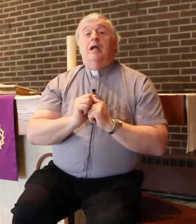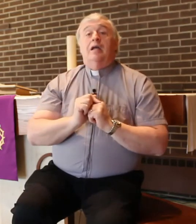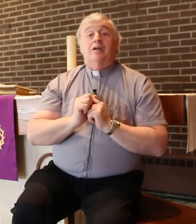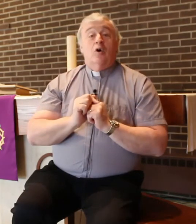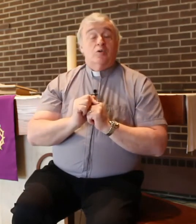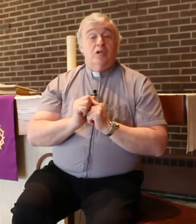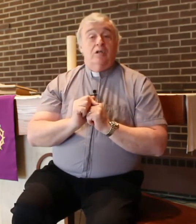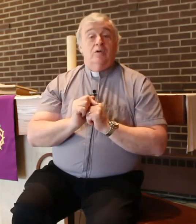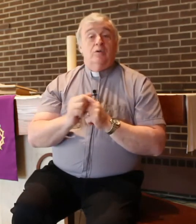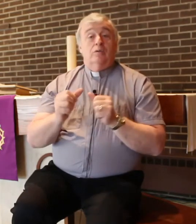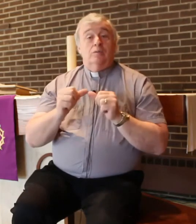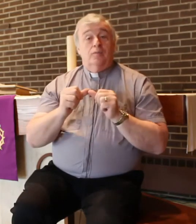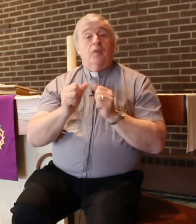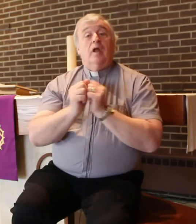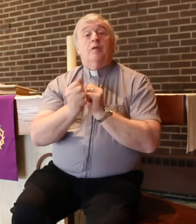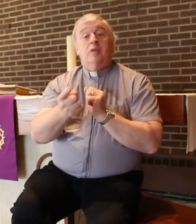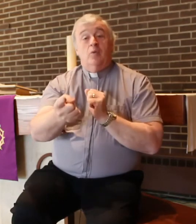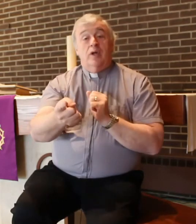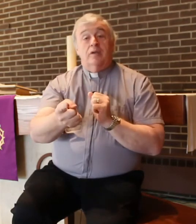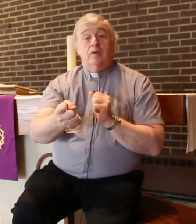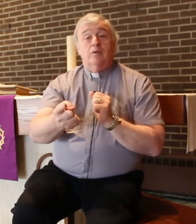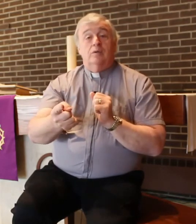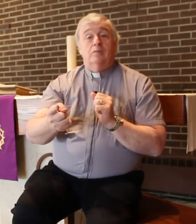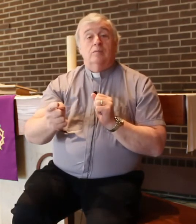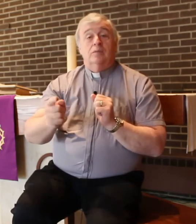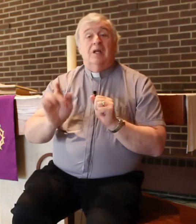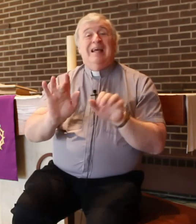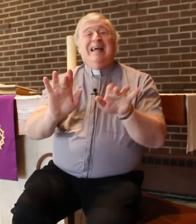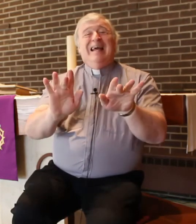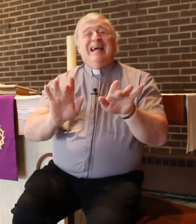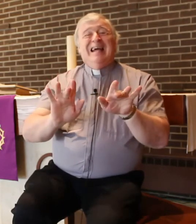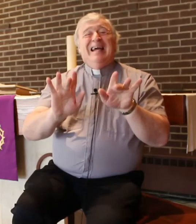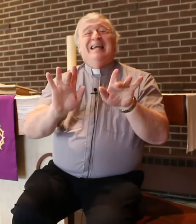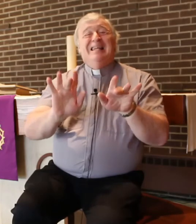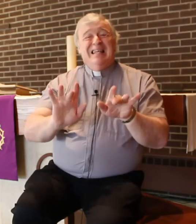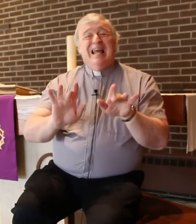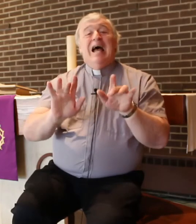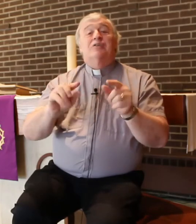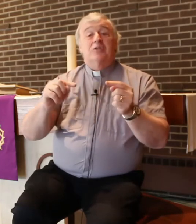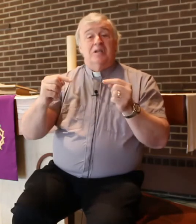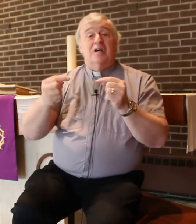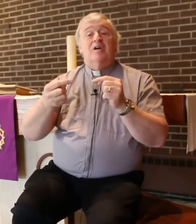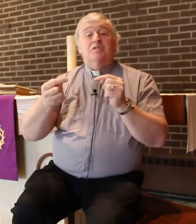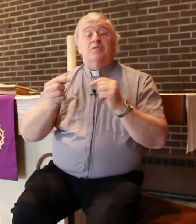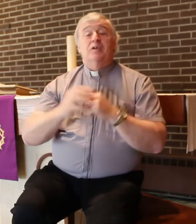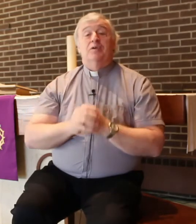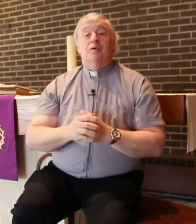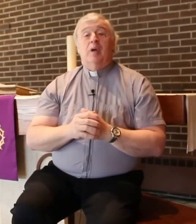can go to you and be with you, and that he actually does feel your